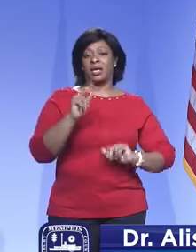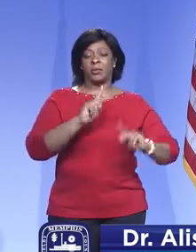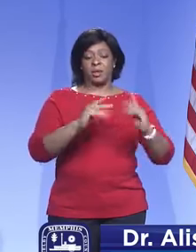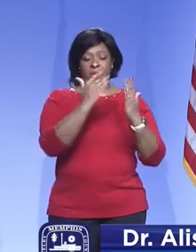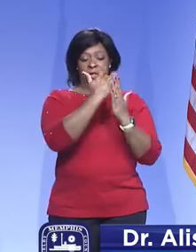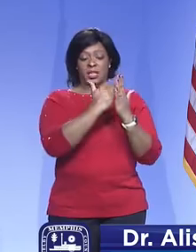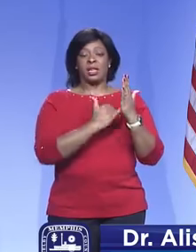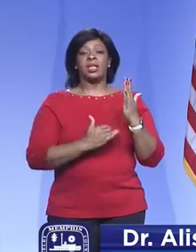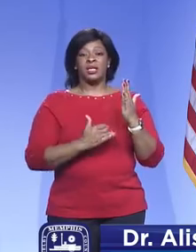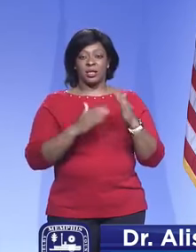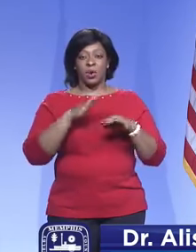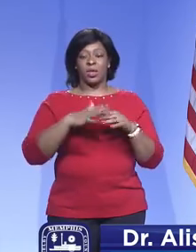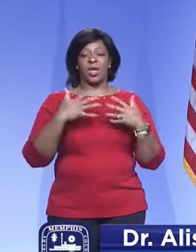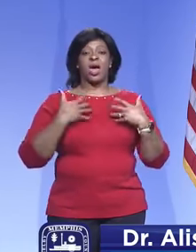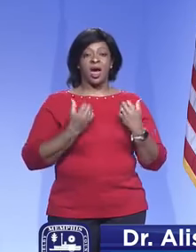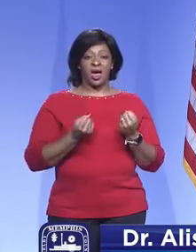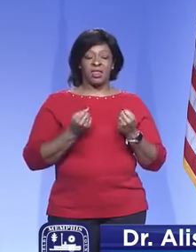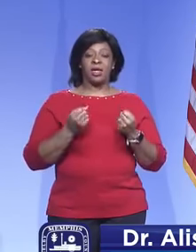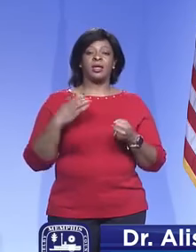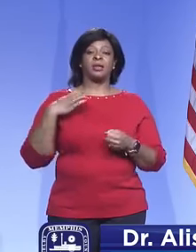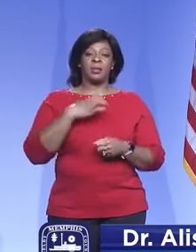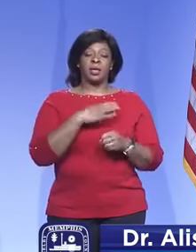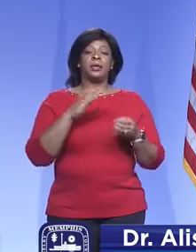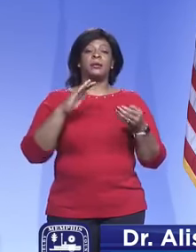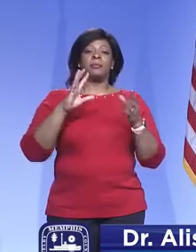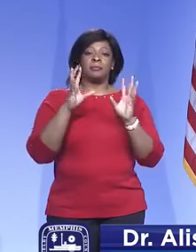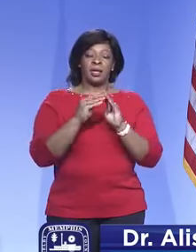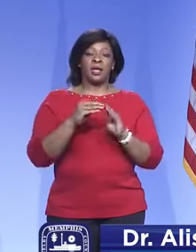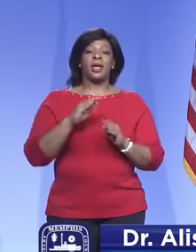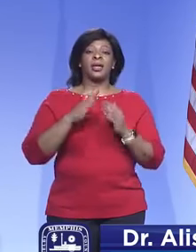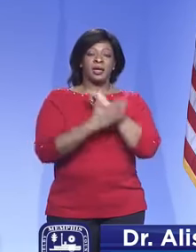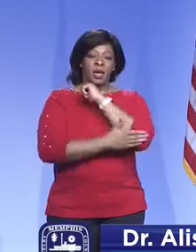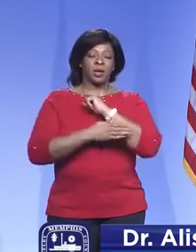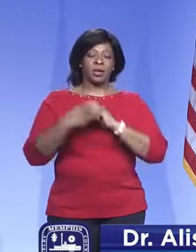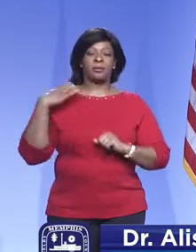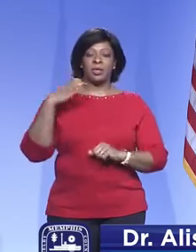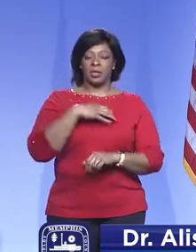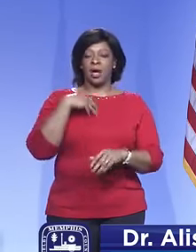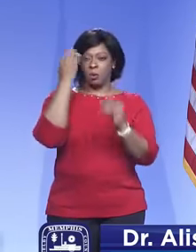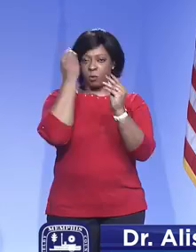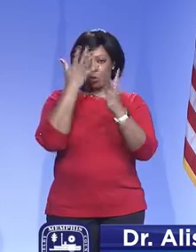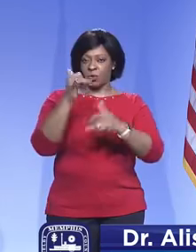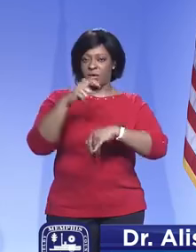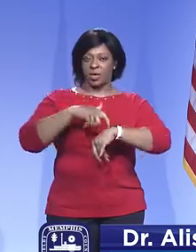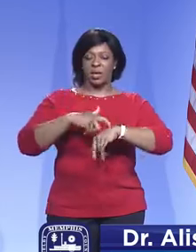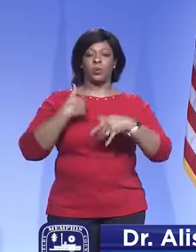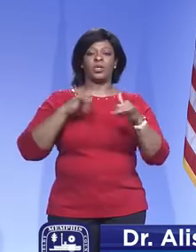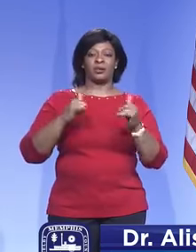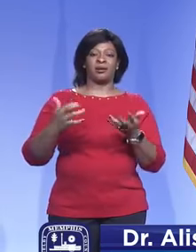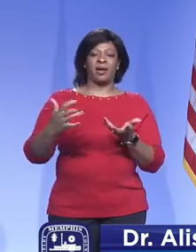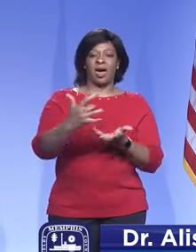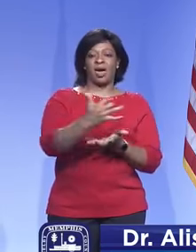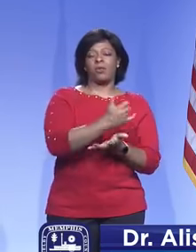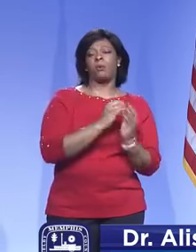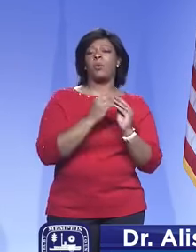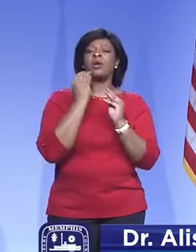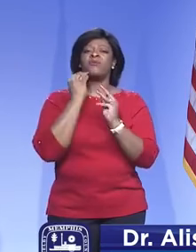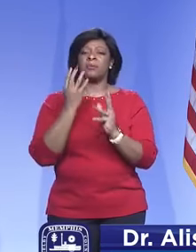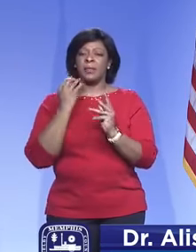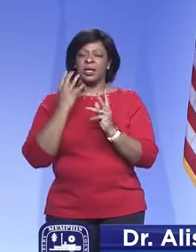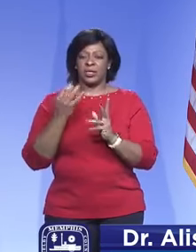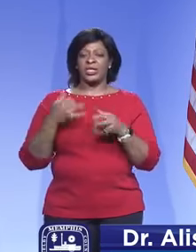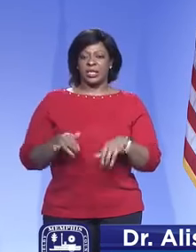in on the health committee meeting of county commission, I did report at that time we were still gathering additional